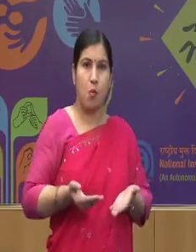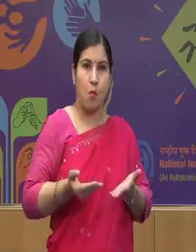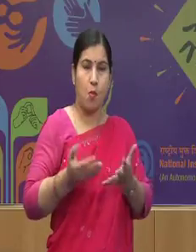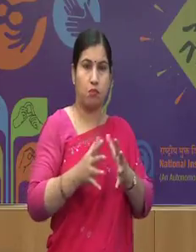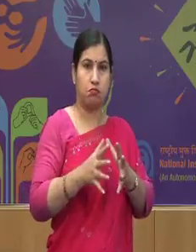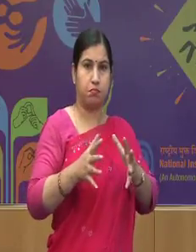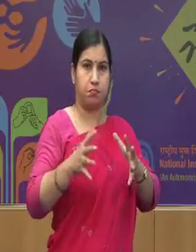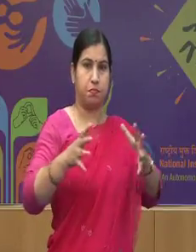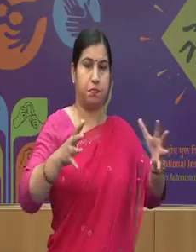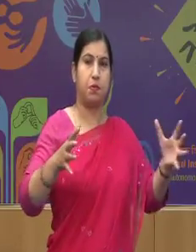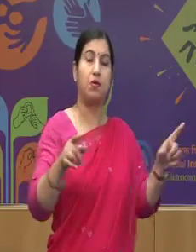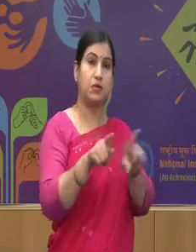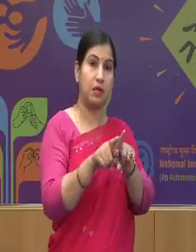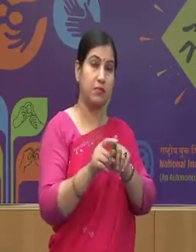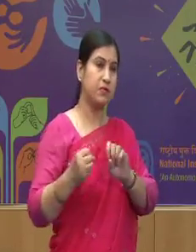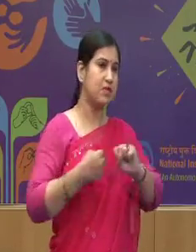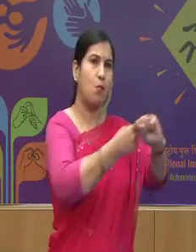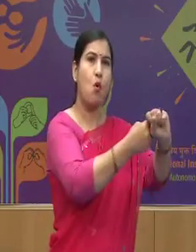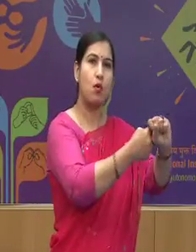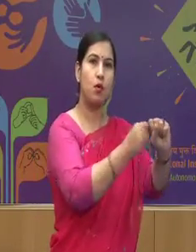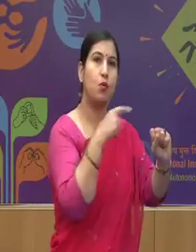and supported fascism.